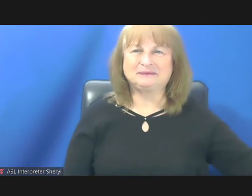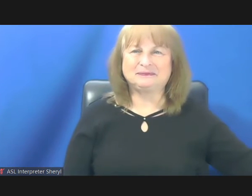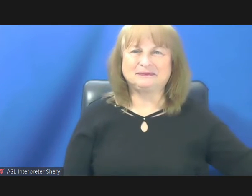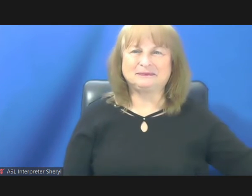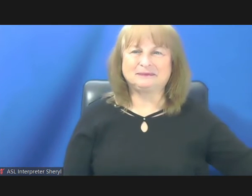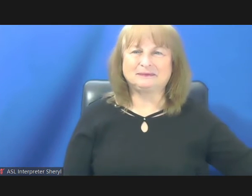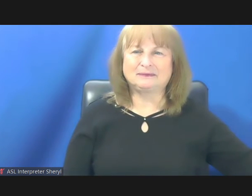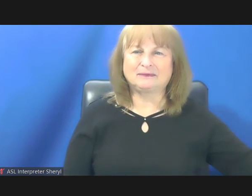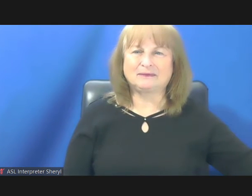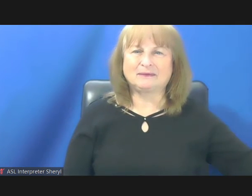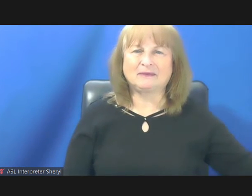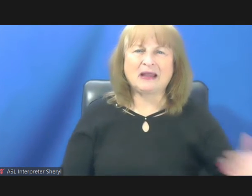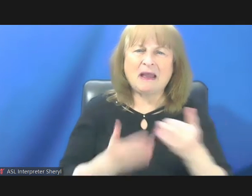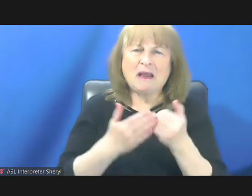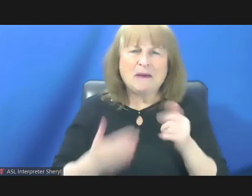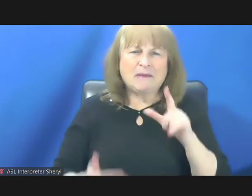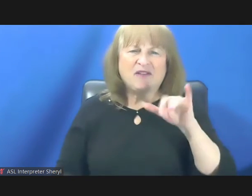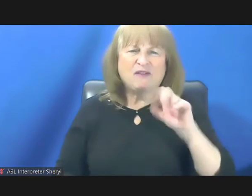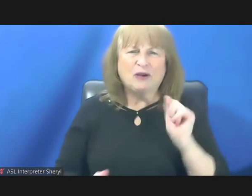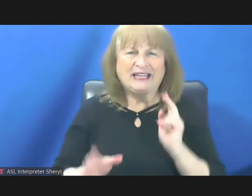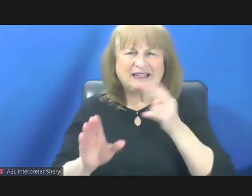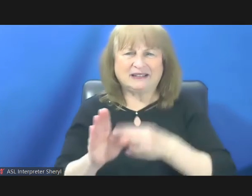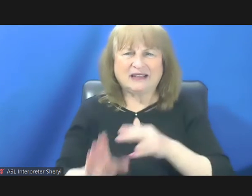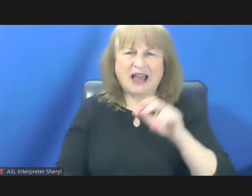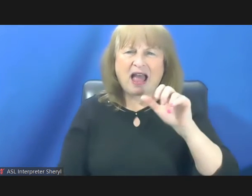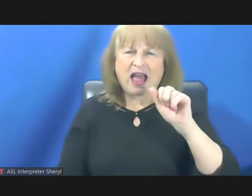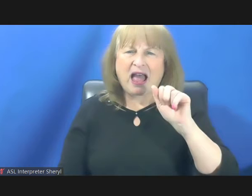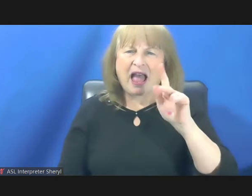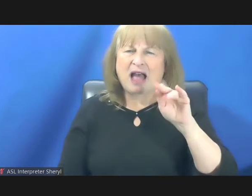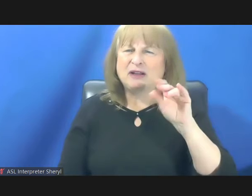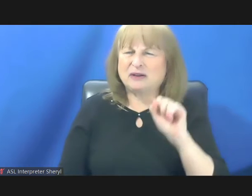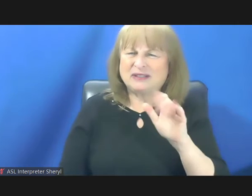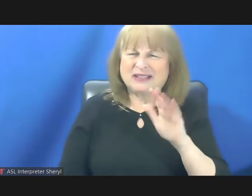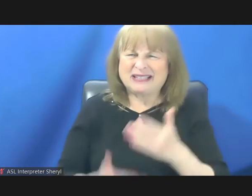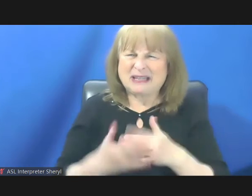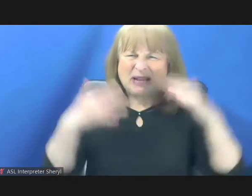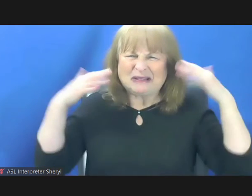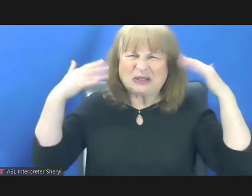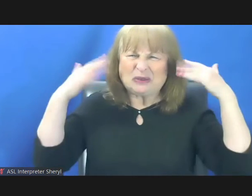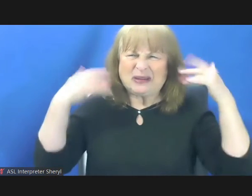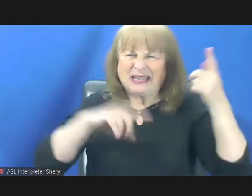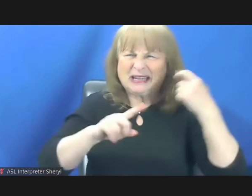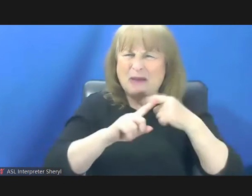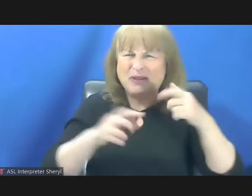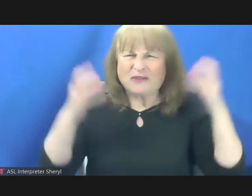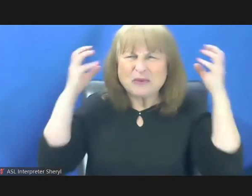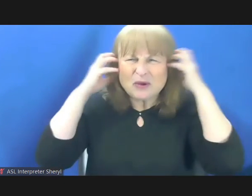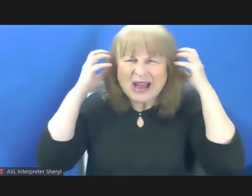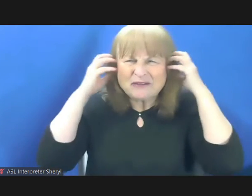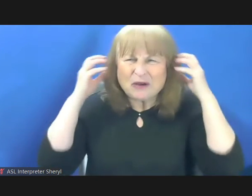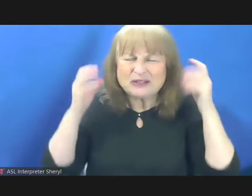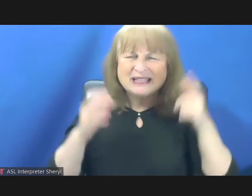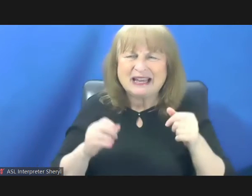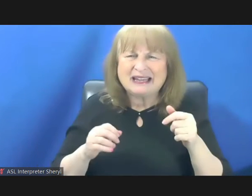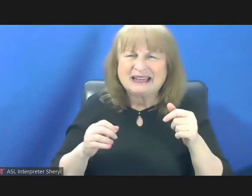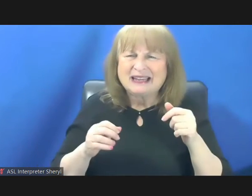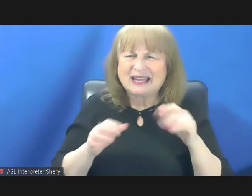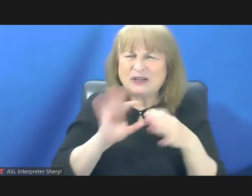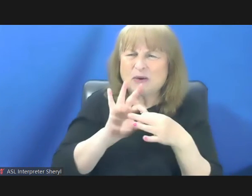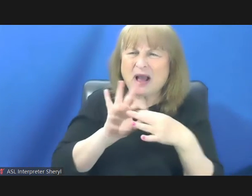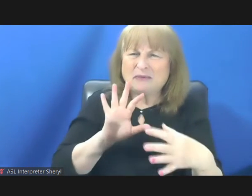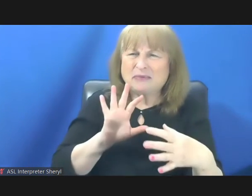And before, Lina, before you jump in, Ákos, there's some kind of squeaking coming from your headphones. If you can just unplug